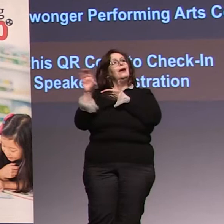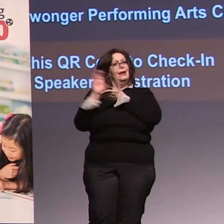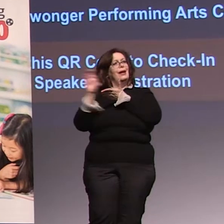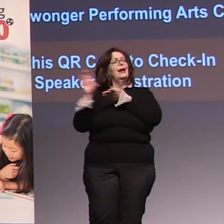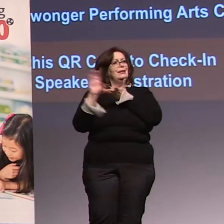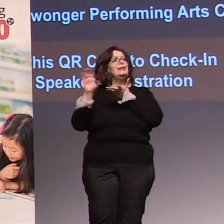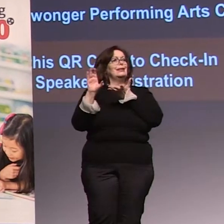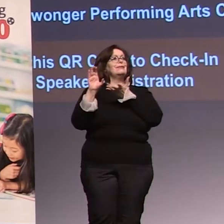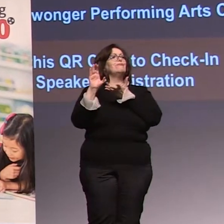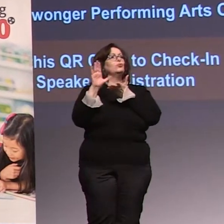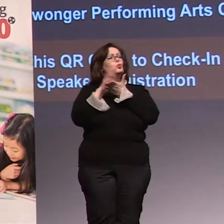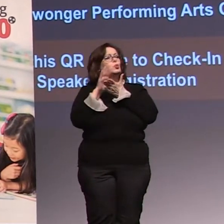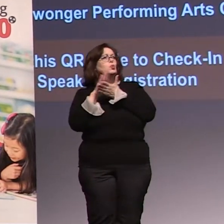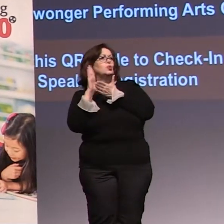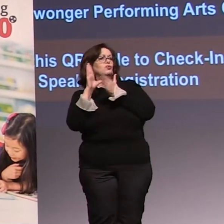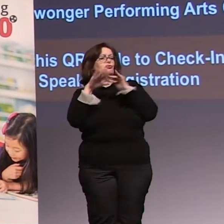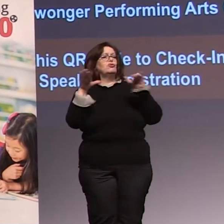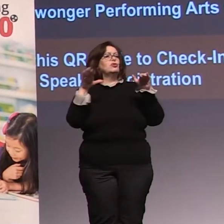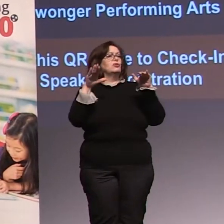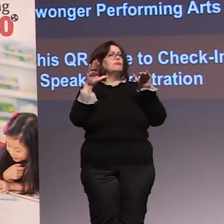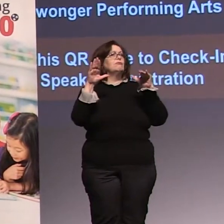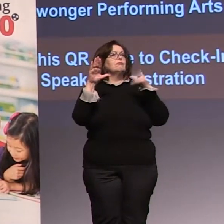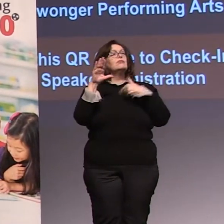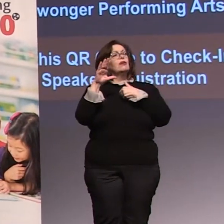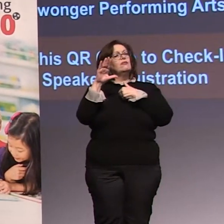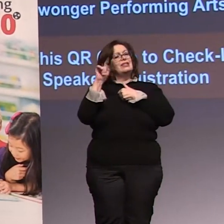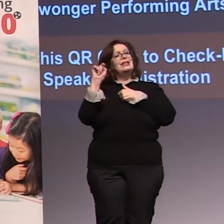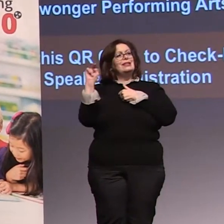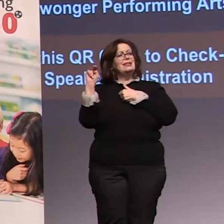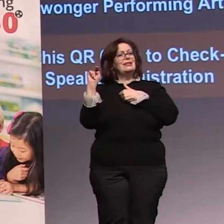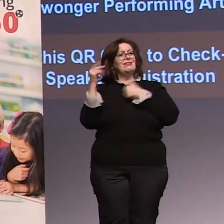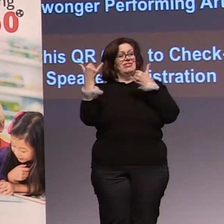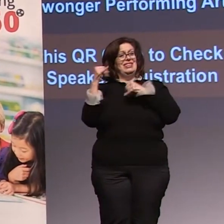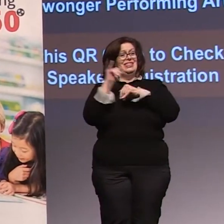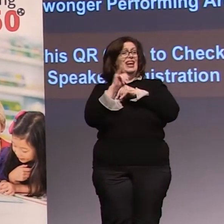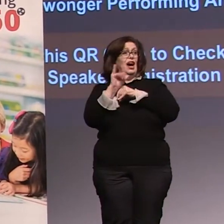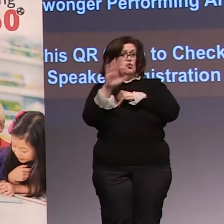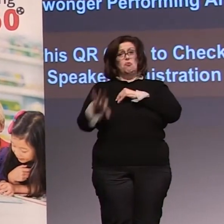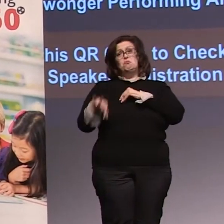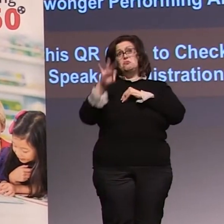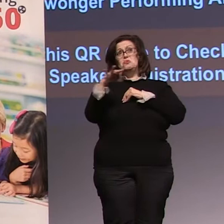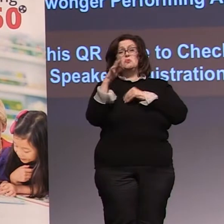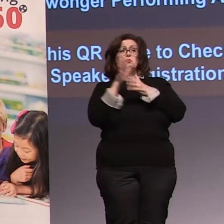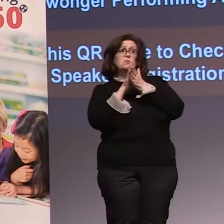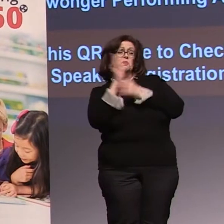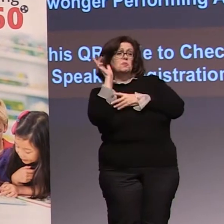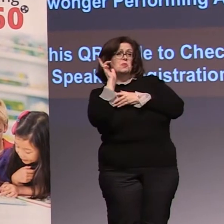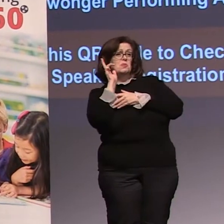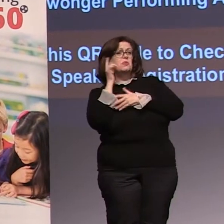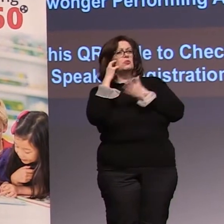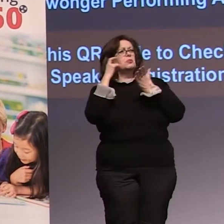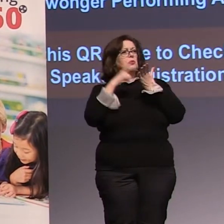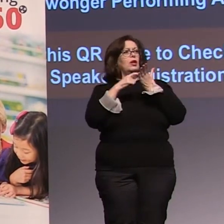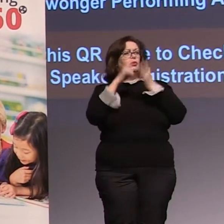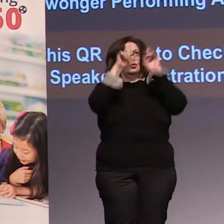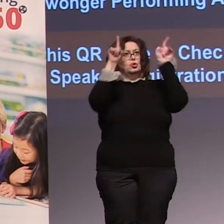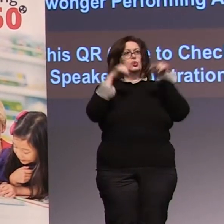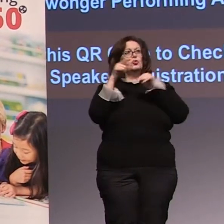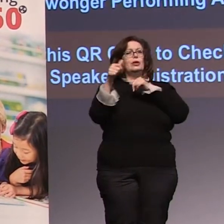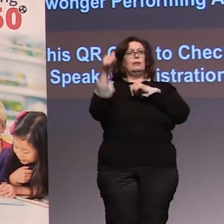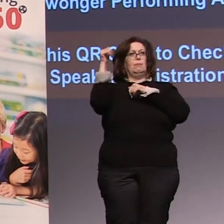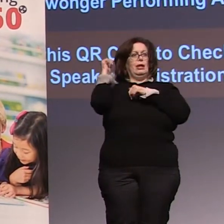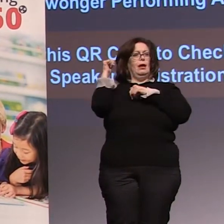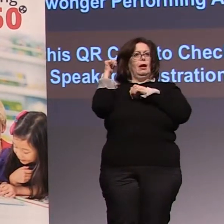Tennessee. Really tonight, we are wanting to hear from you. I want to take a moment just to acknowledge the screen behind me